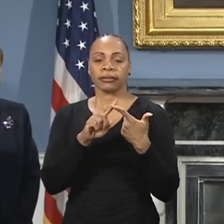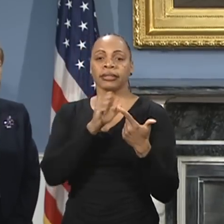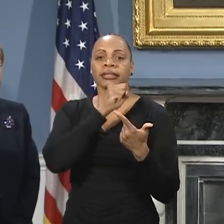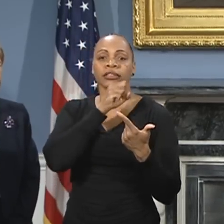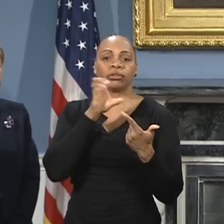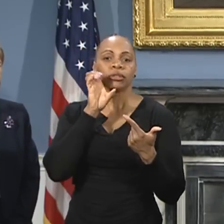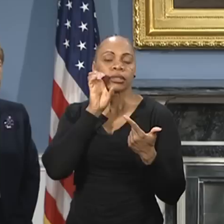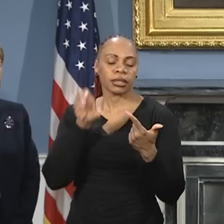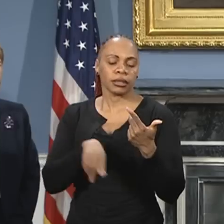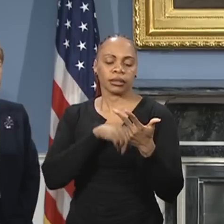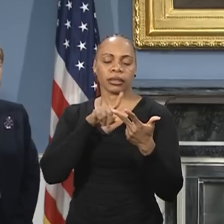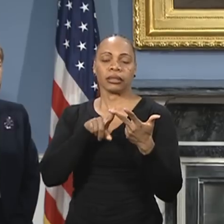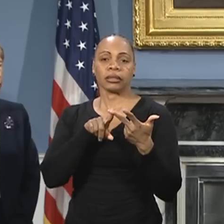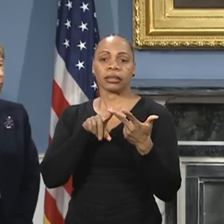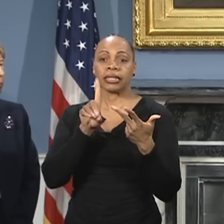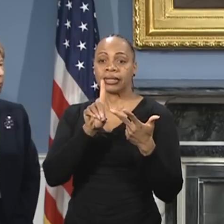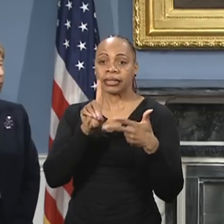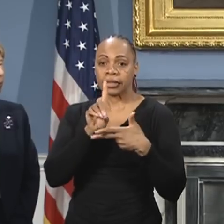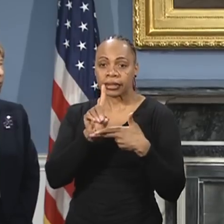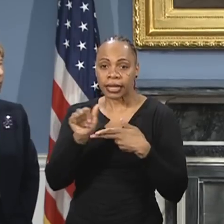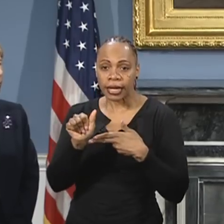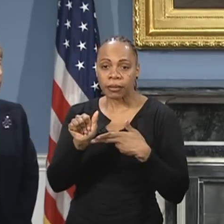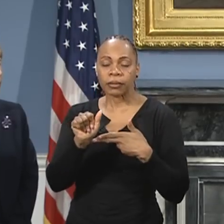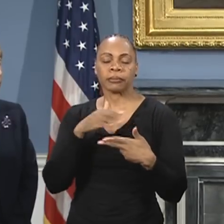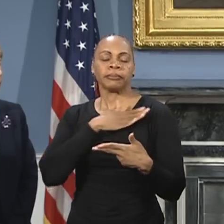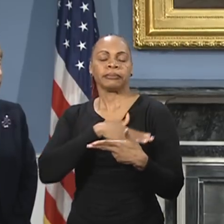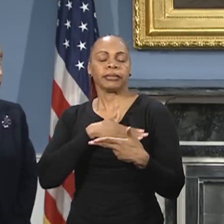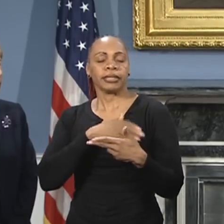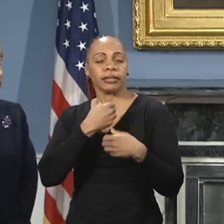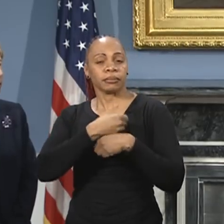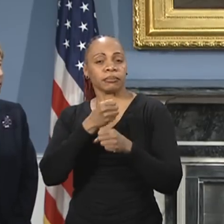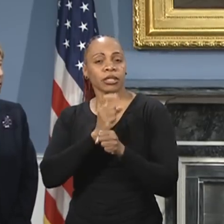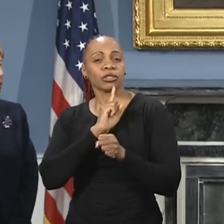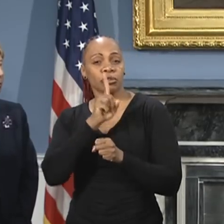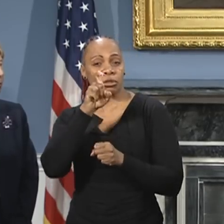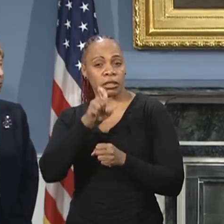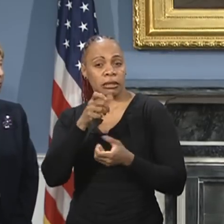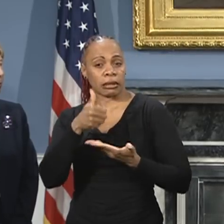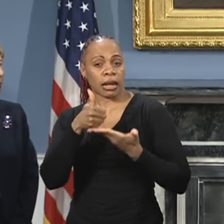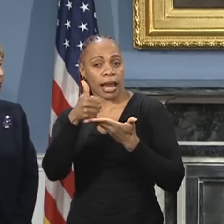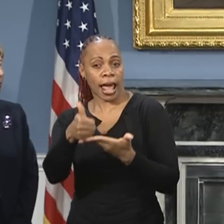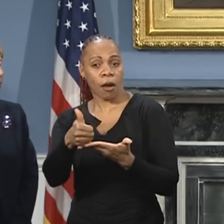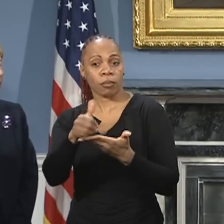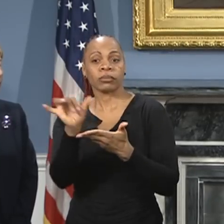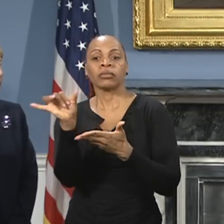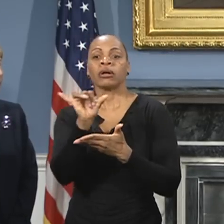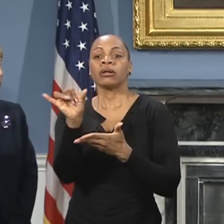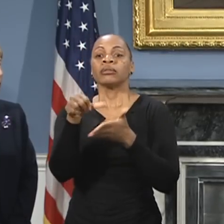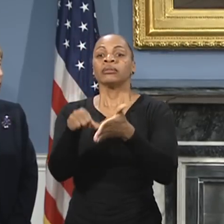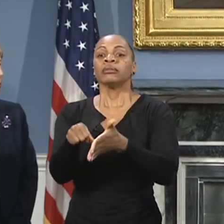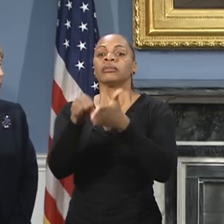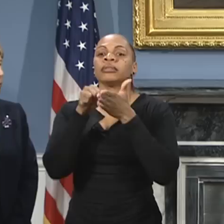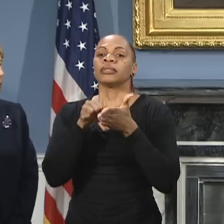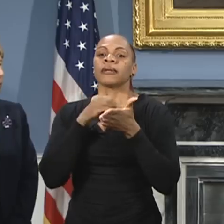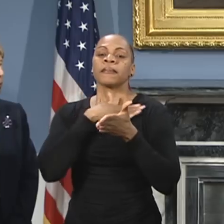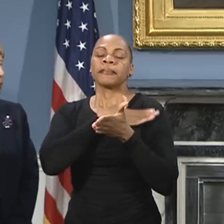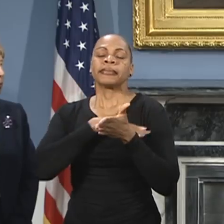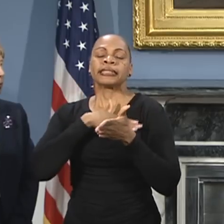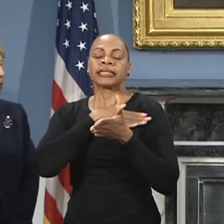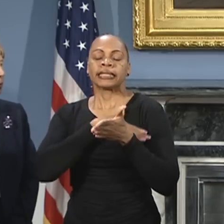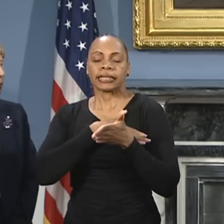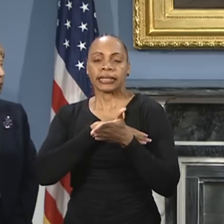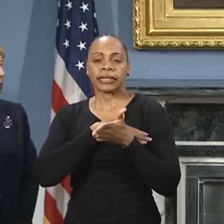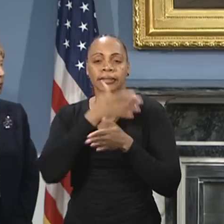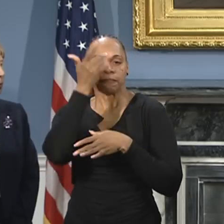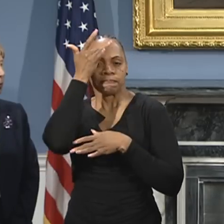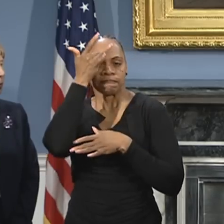a little extra help given the situation. Also emphasizing, please be smart about